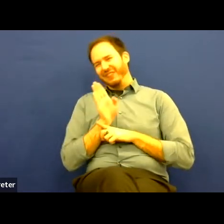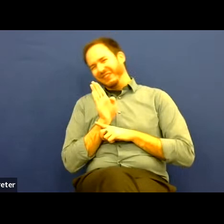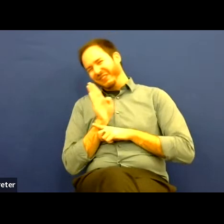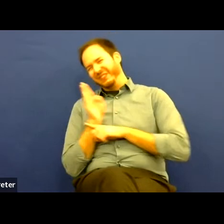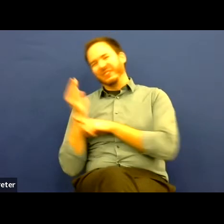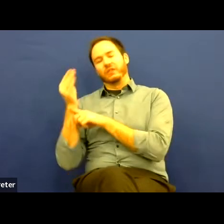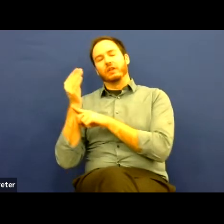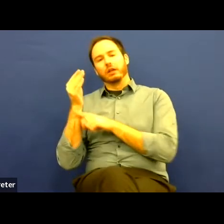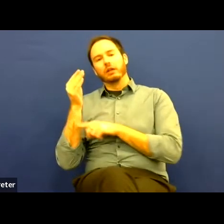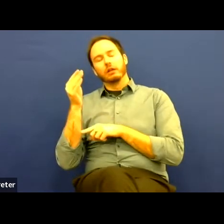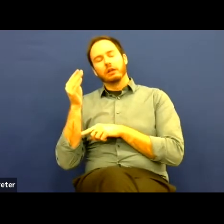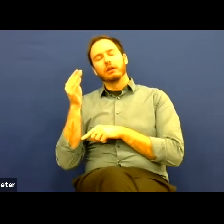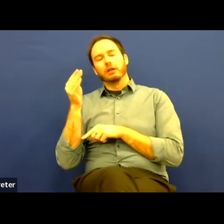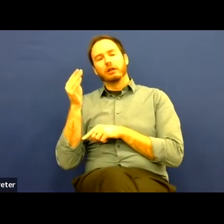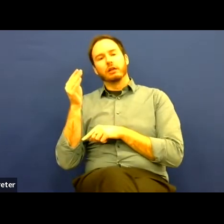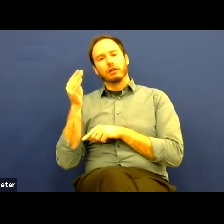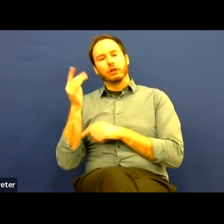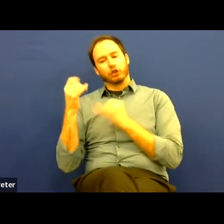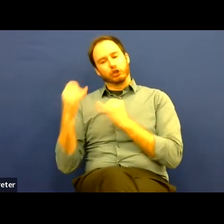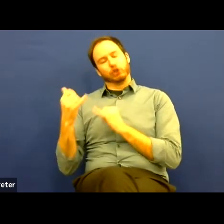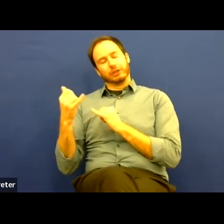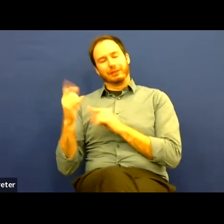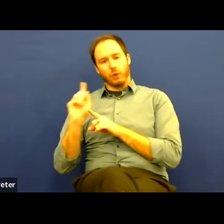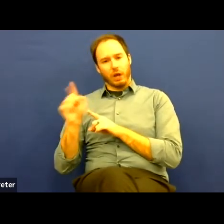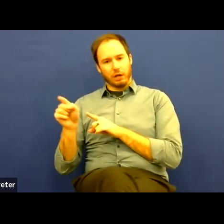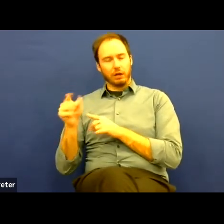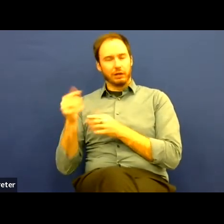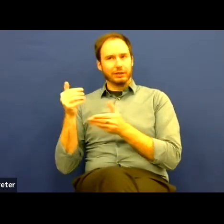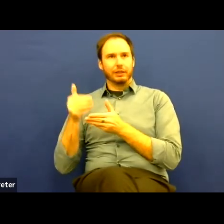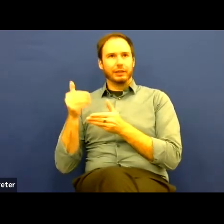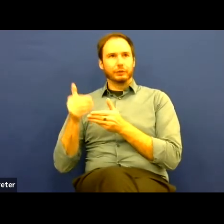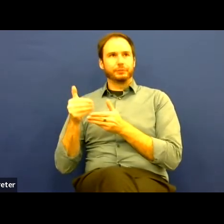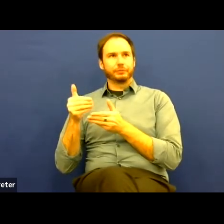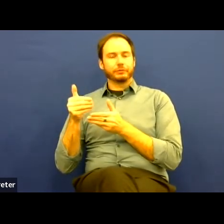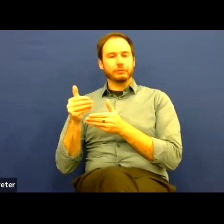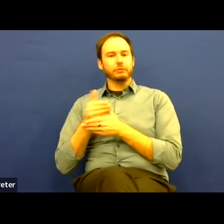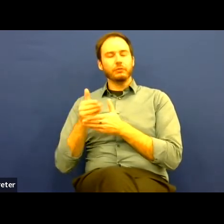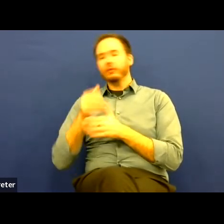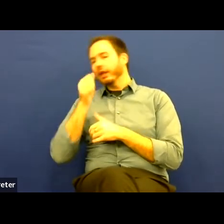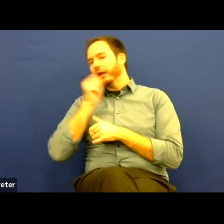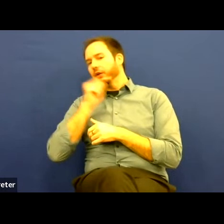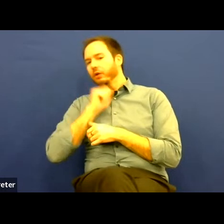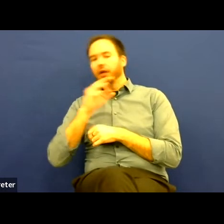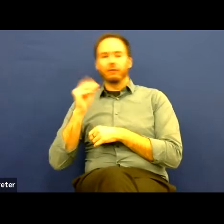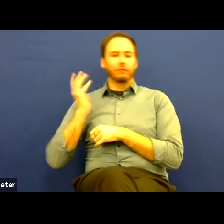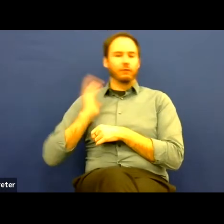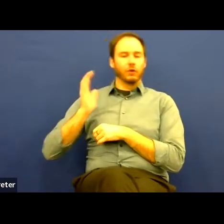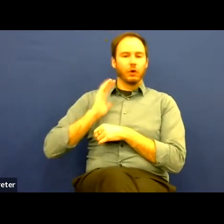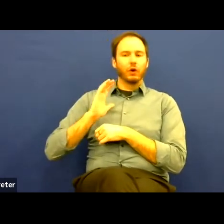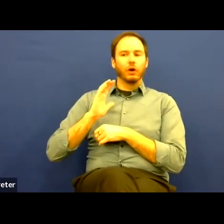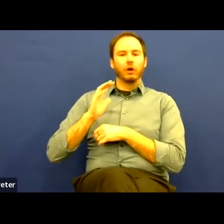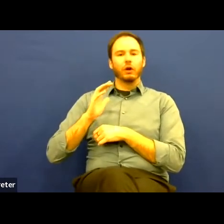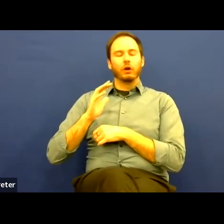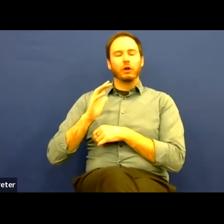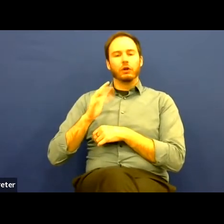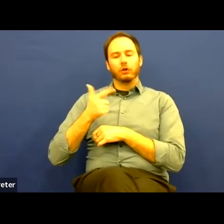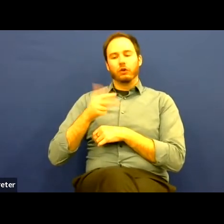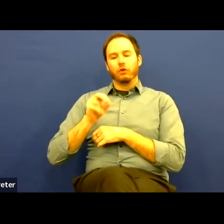out where it currently comes out near between the ice cream and the former Growmore.